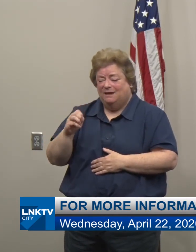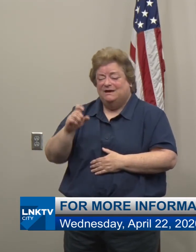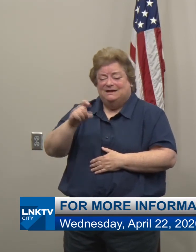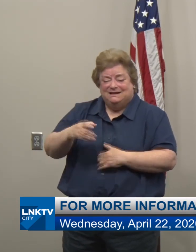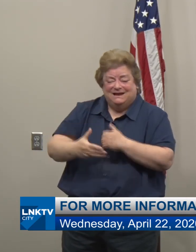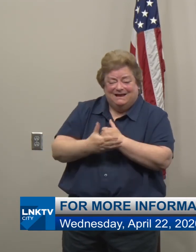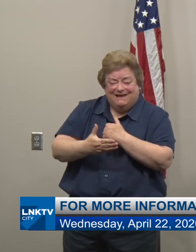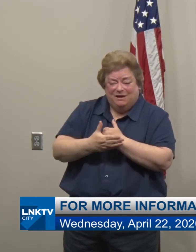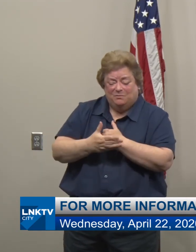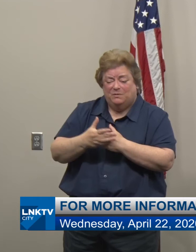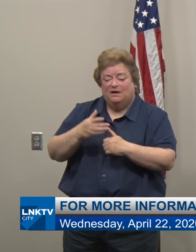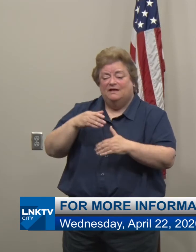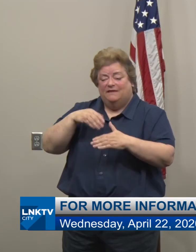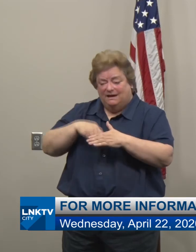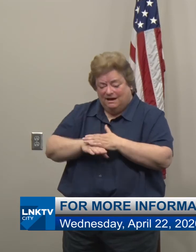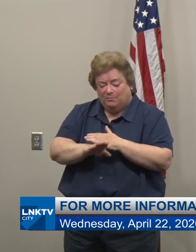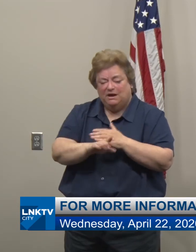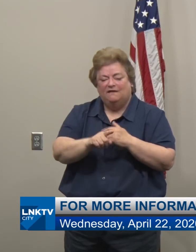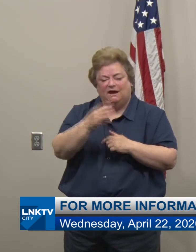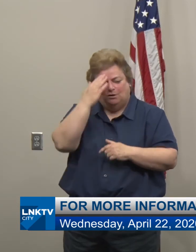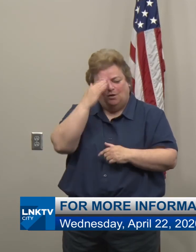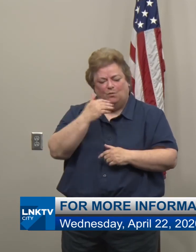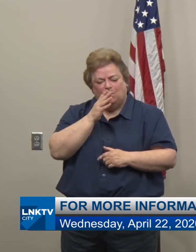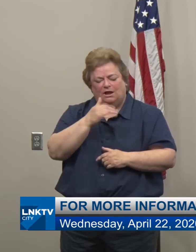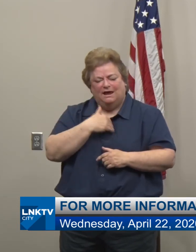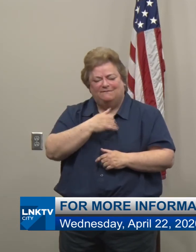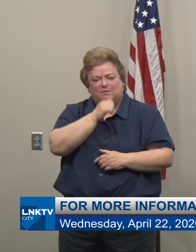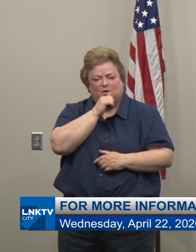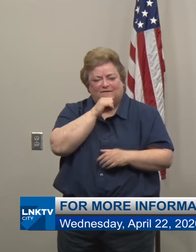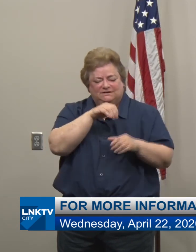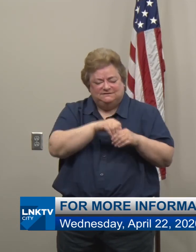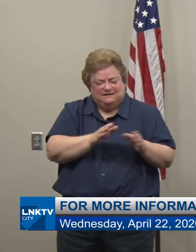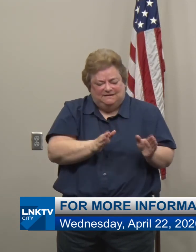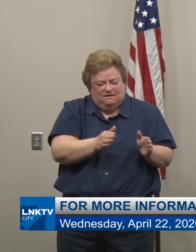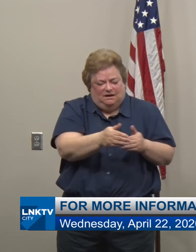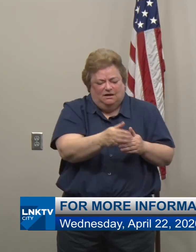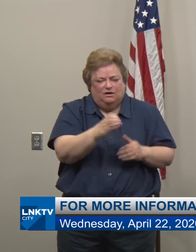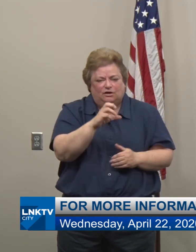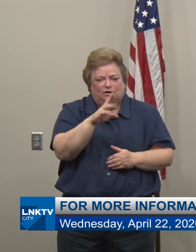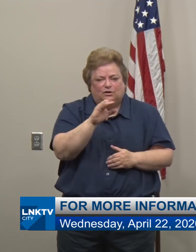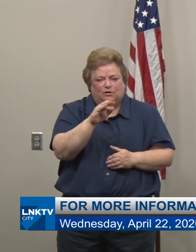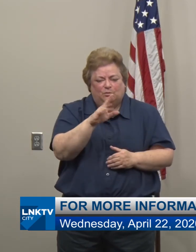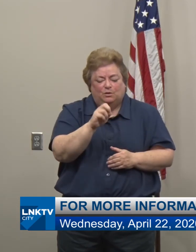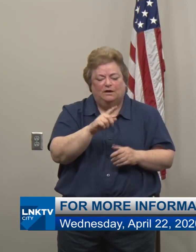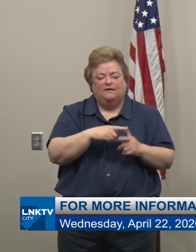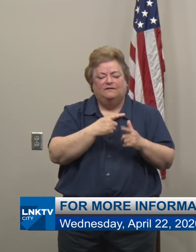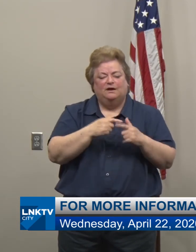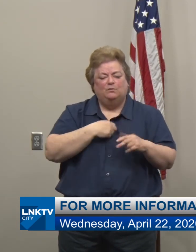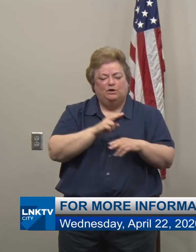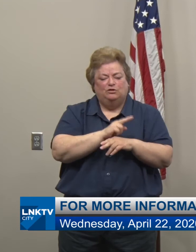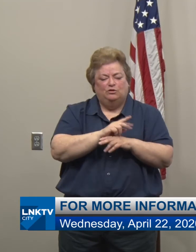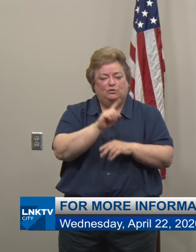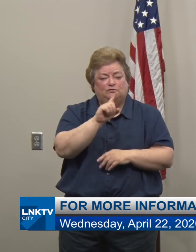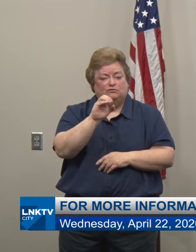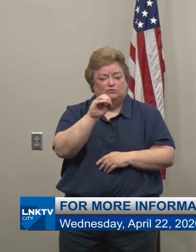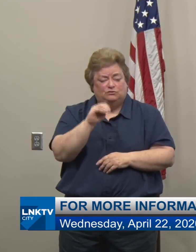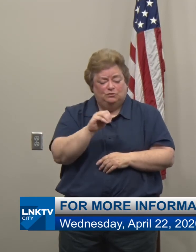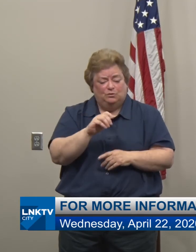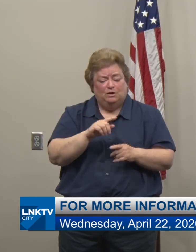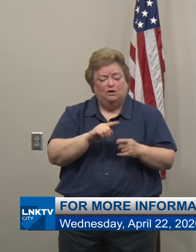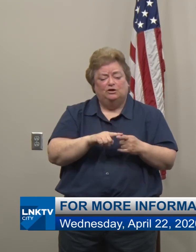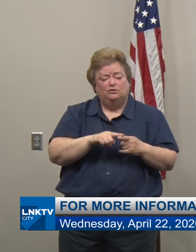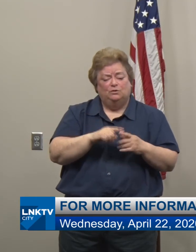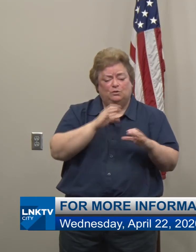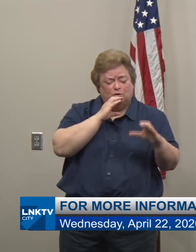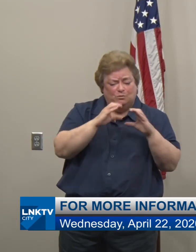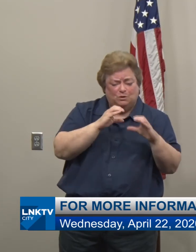to utilize the privacy of these cubicles, and then we use technology, Zoom, to be able to communicate and share screens